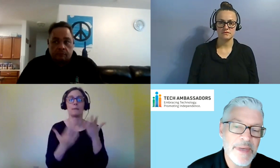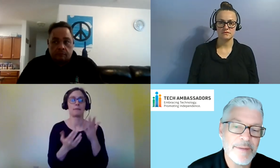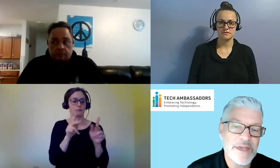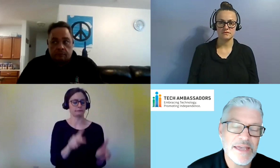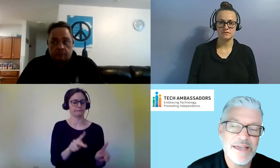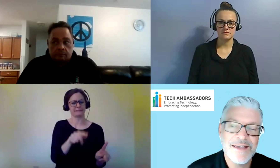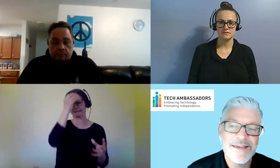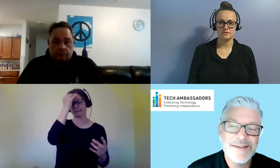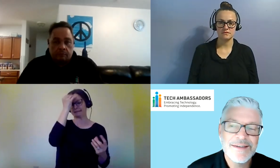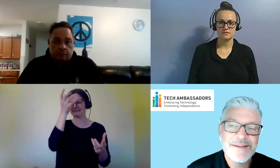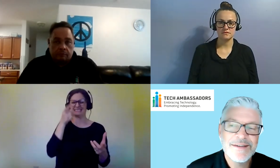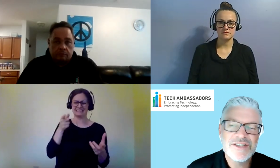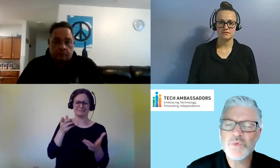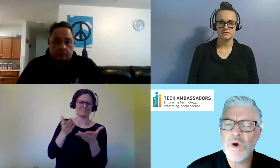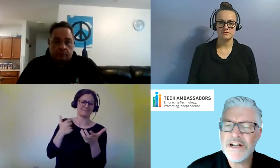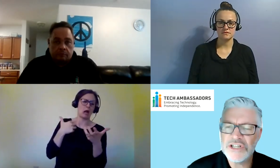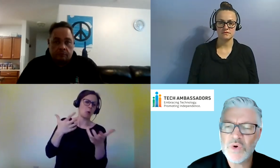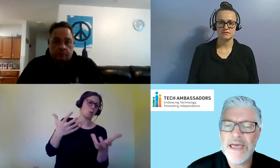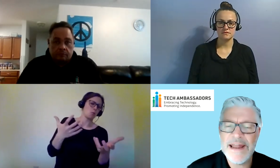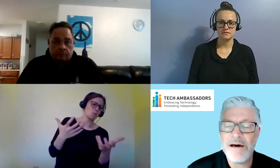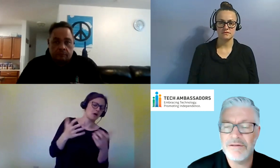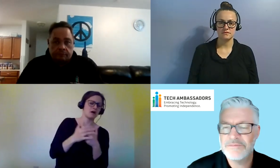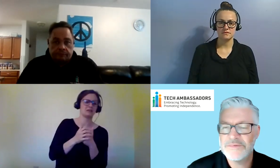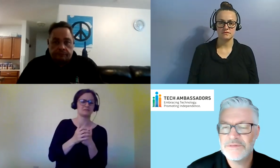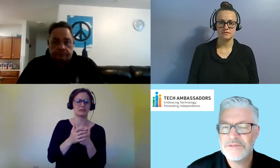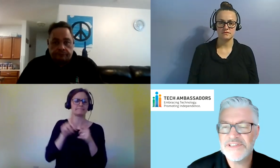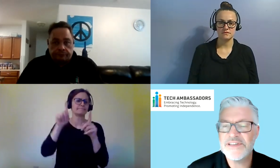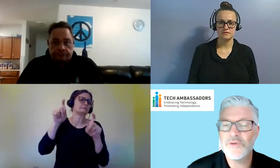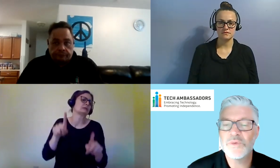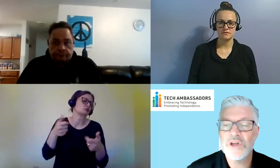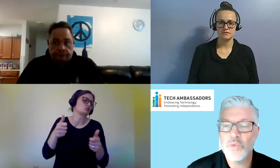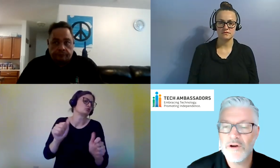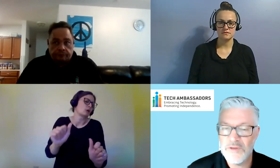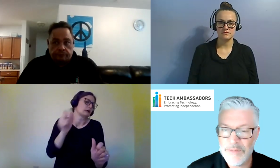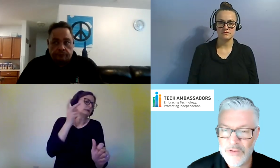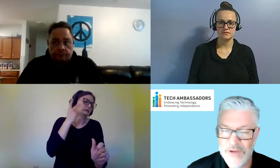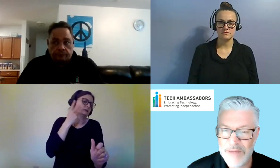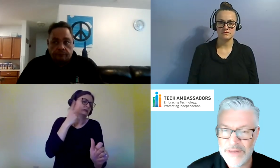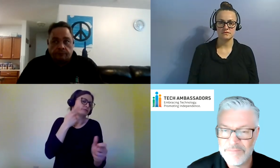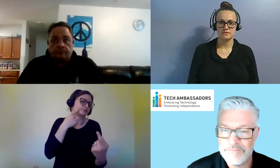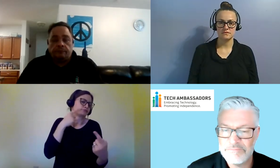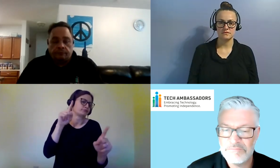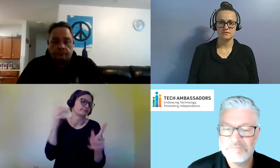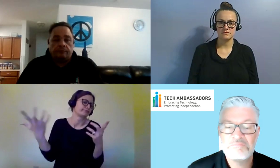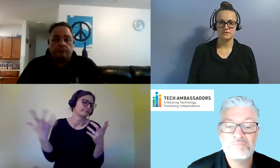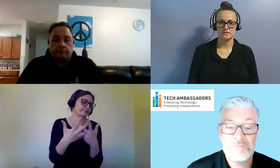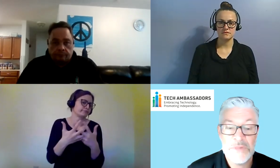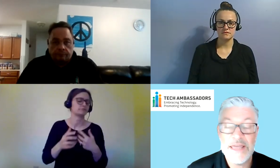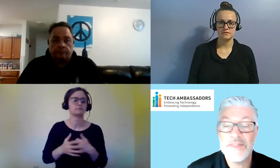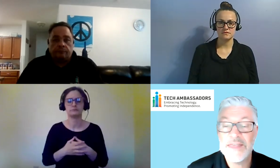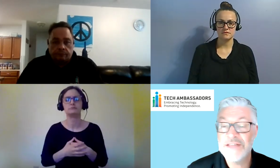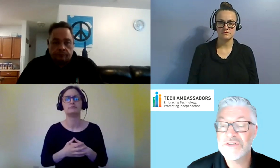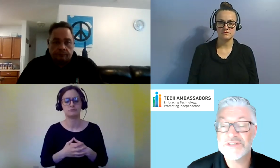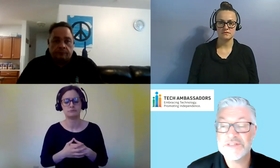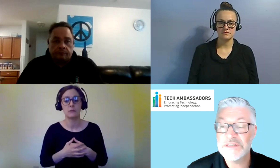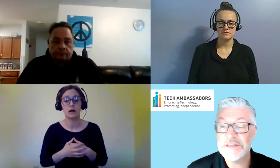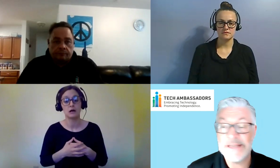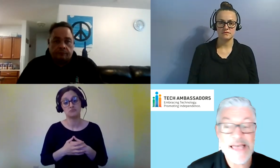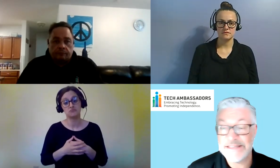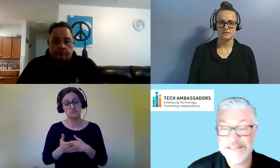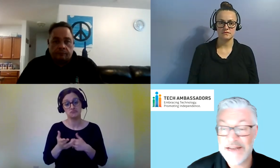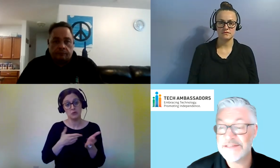but maybe just wanted to try it out to see if it was going to work for them and their family. And the answer